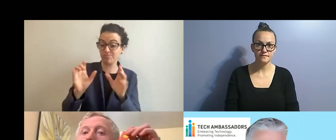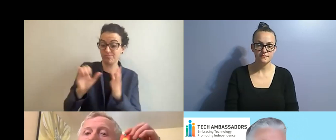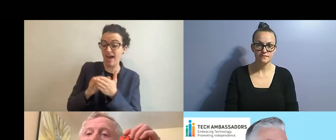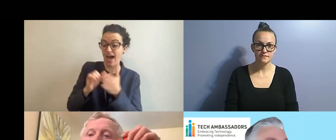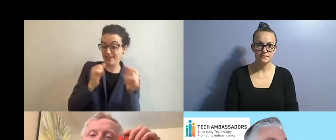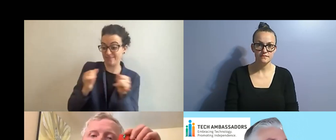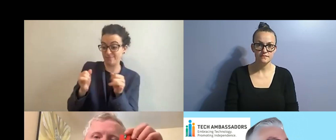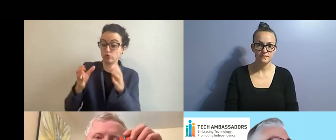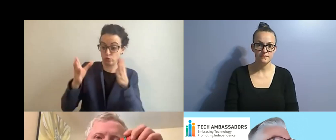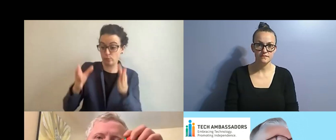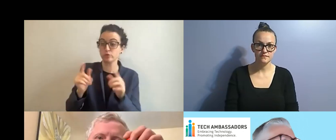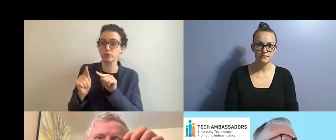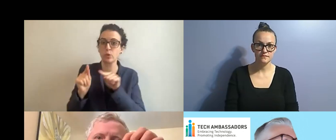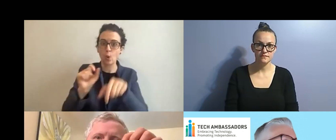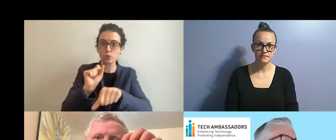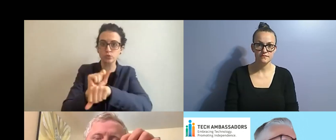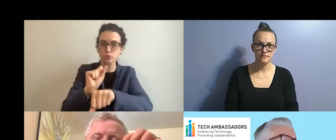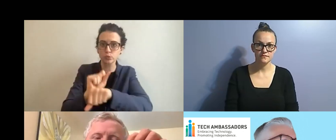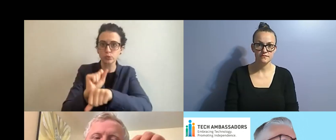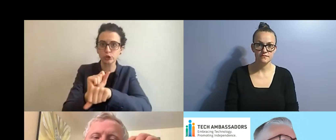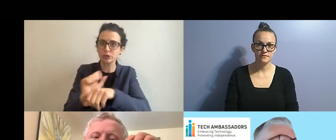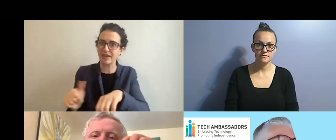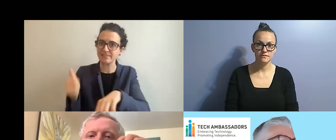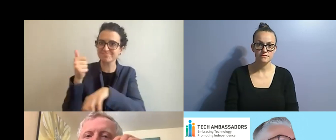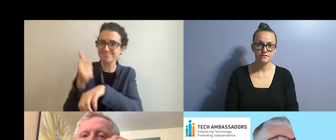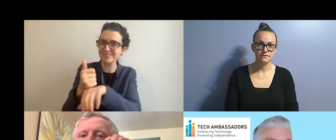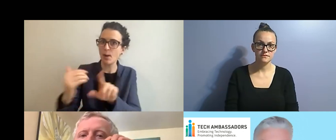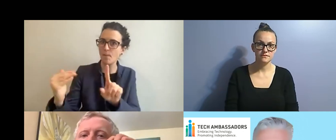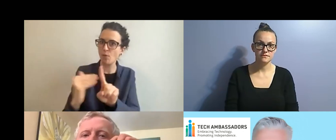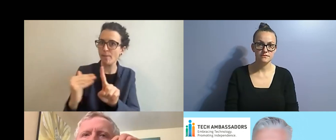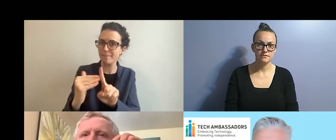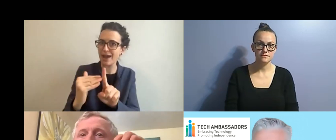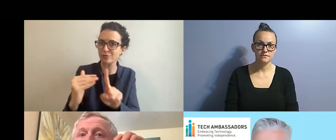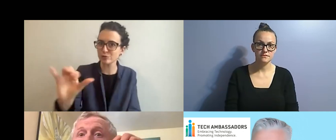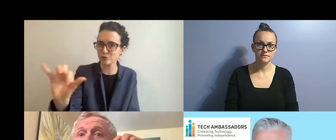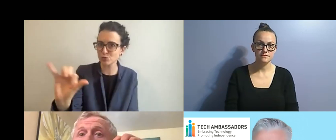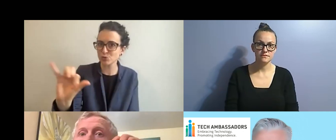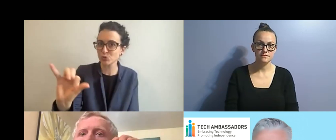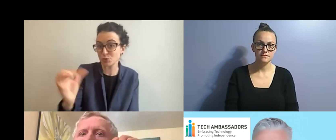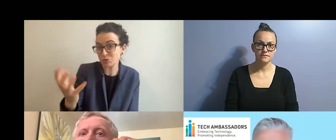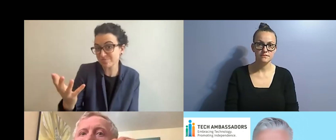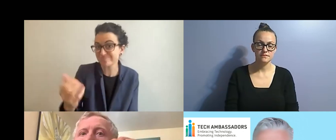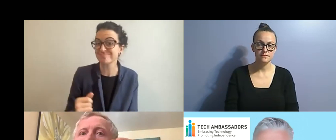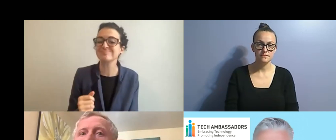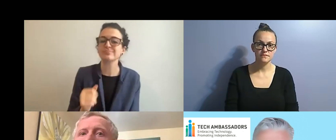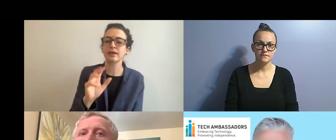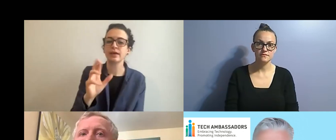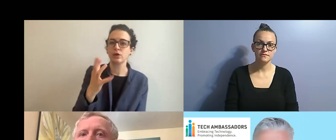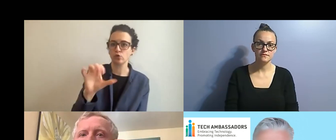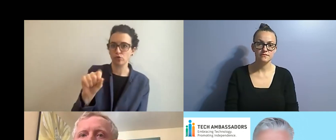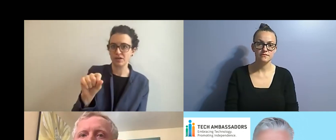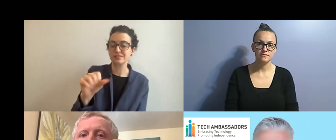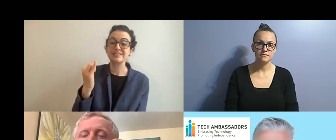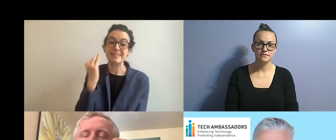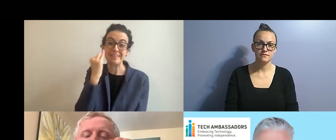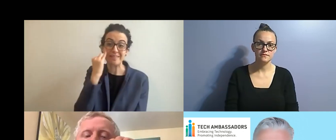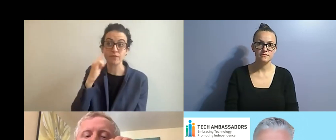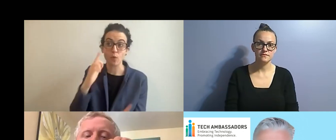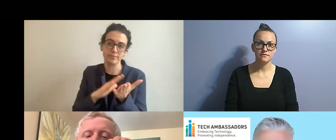and that's you know, like number one, you know, let's just say I have a janitorial